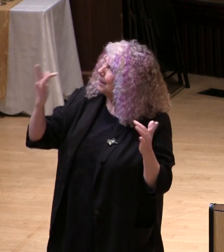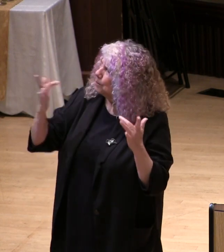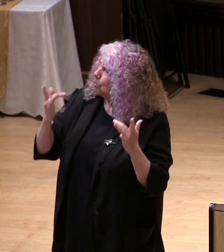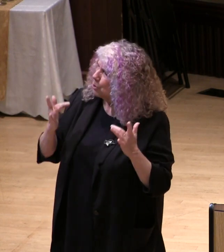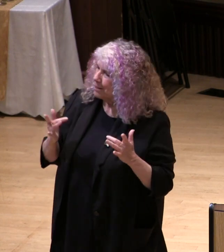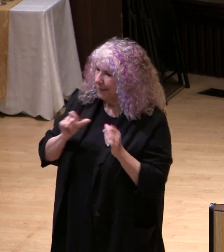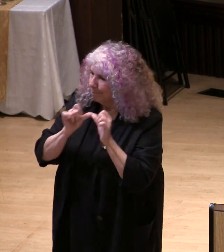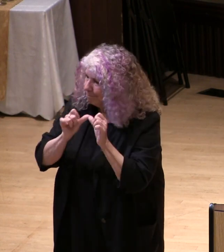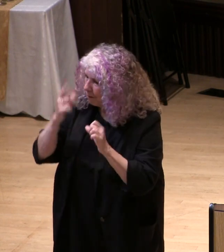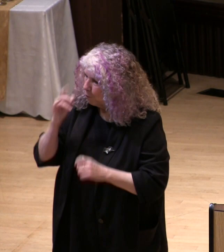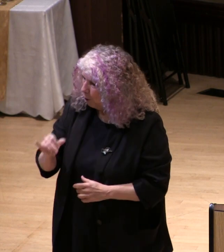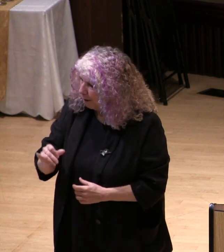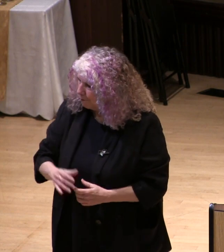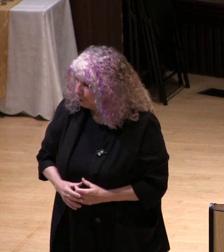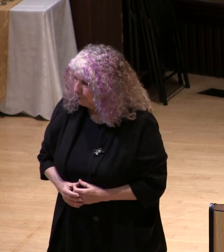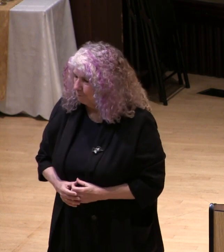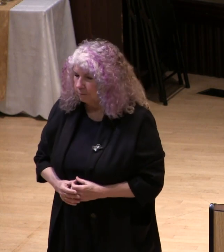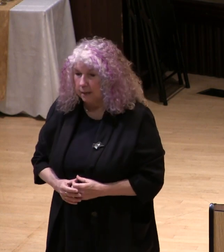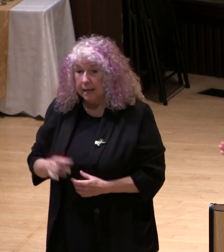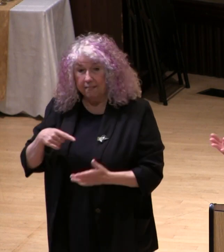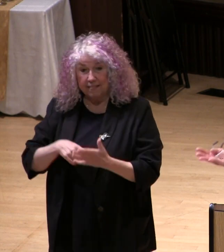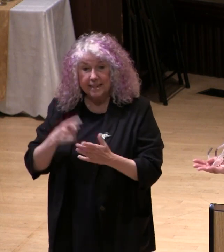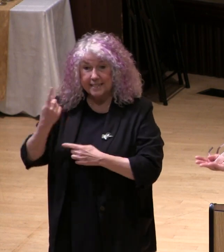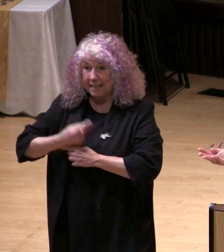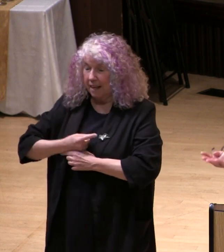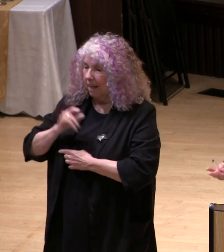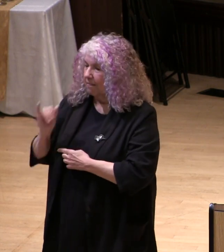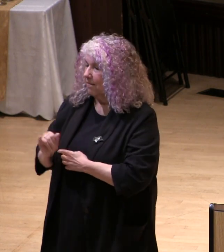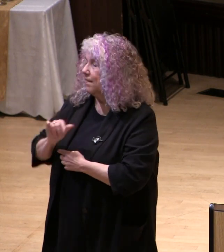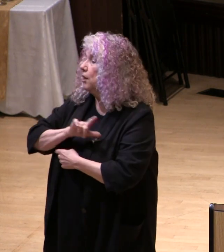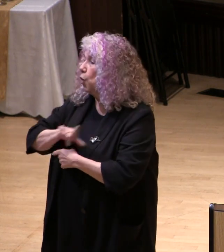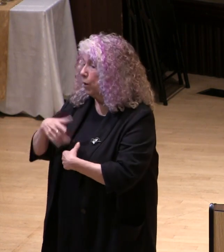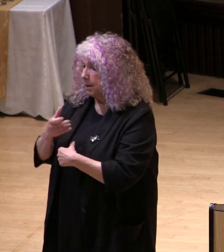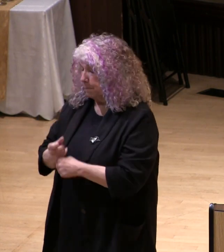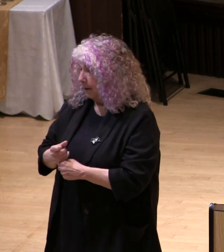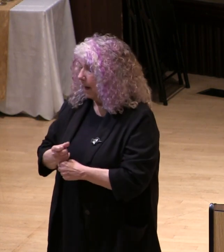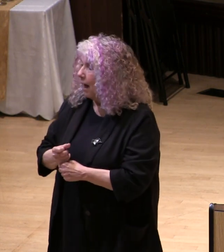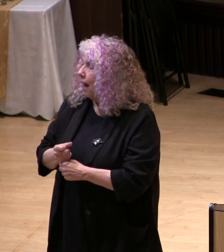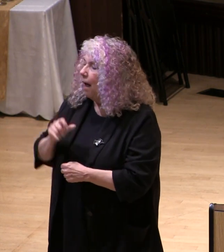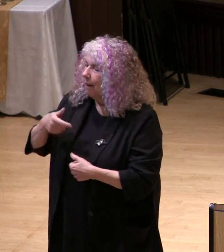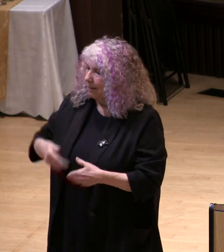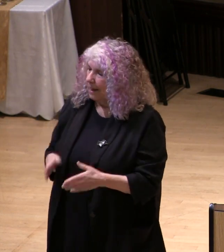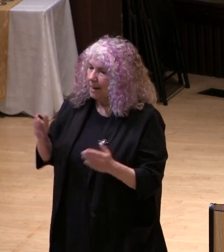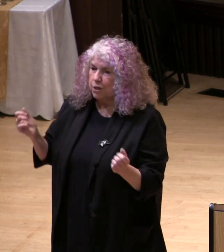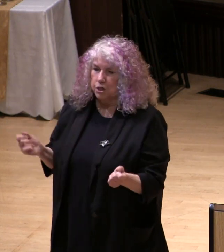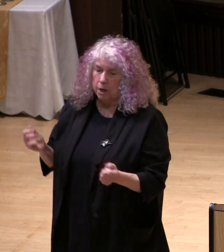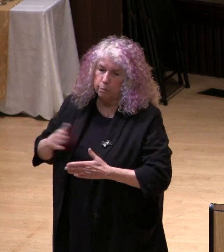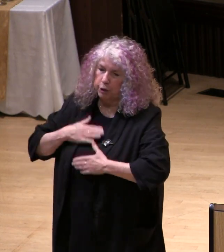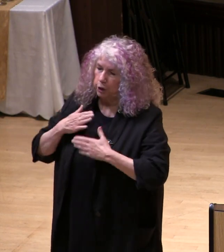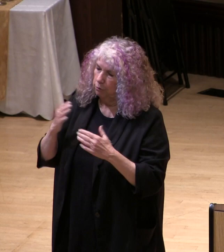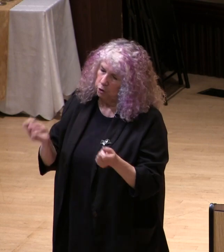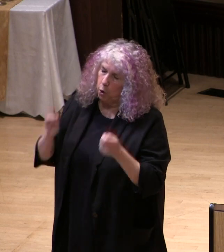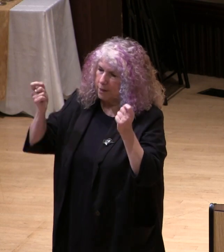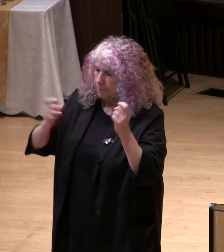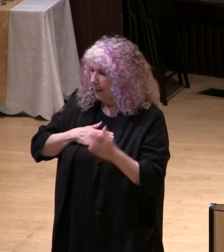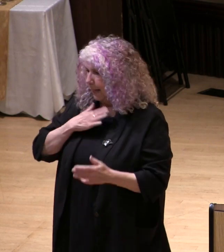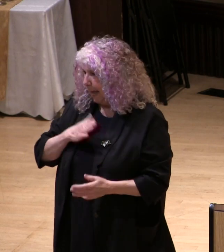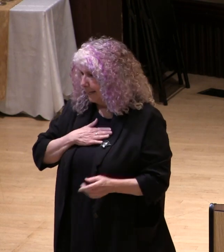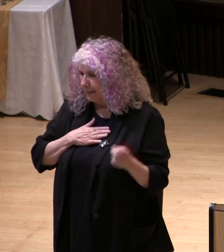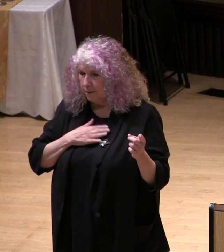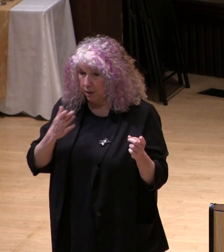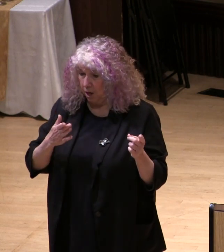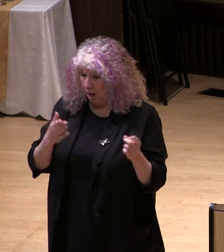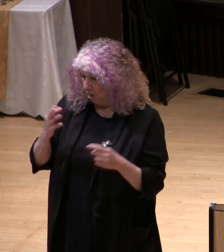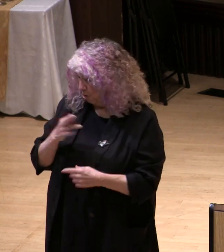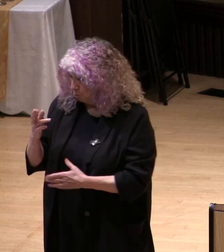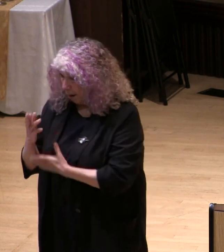mercy endures forever." This is the day the Lord has made. Let us rejoice and be glad.